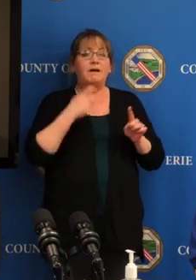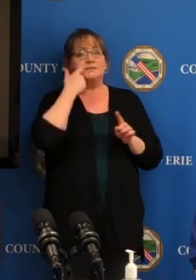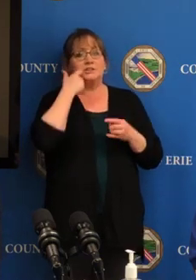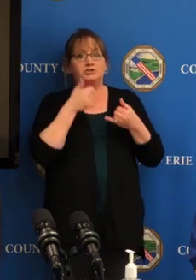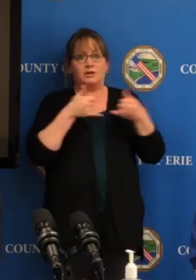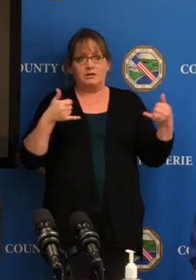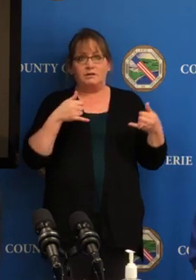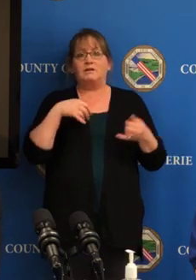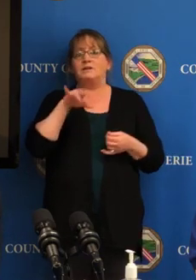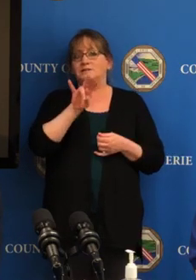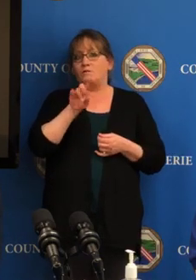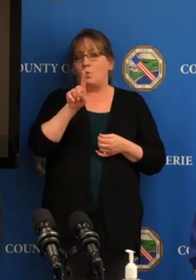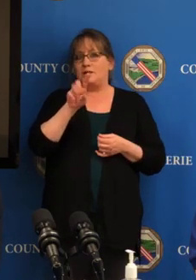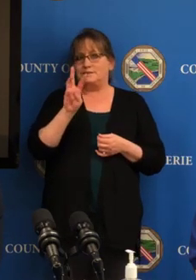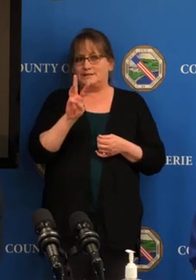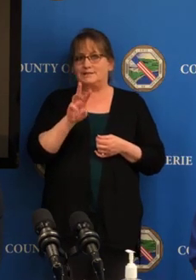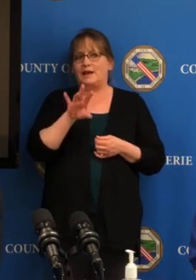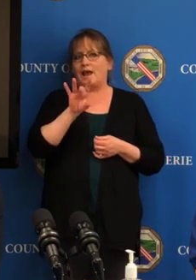available,